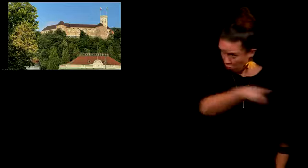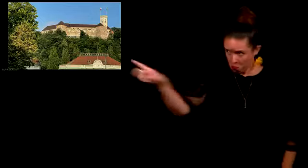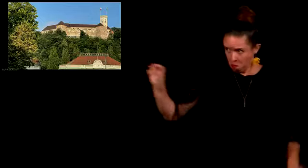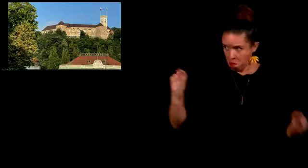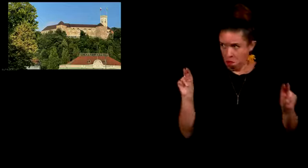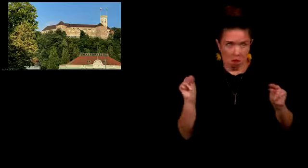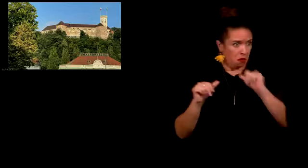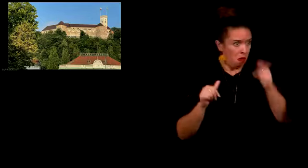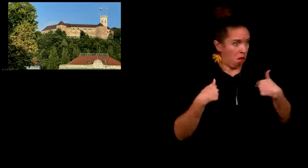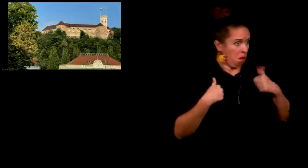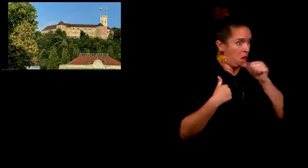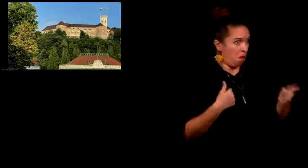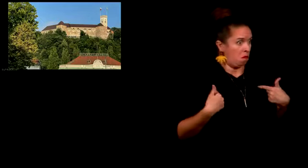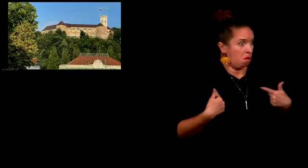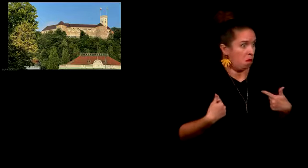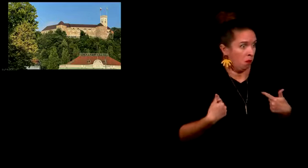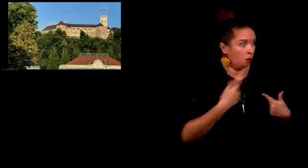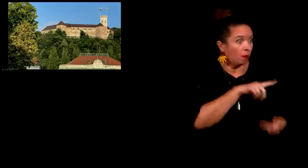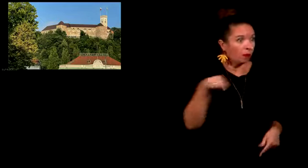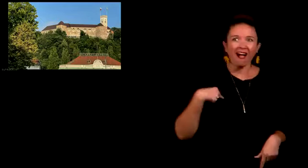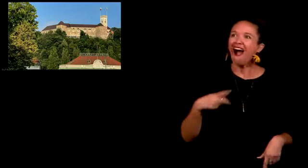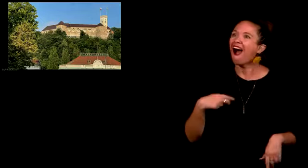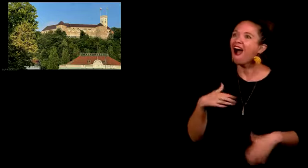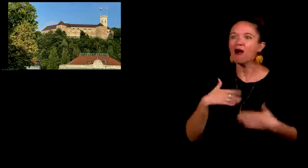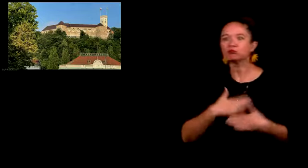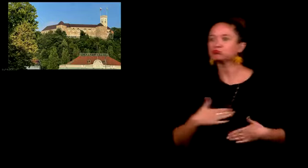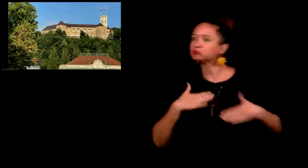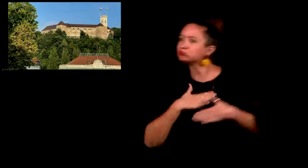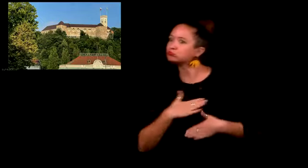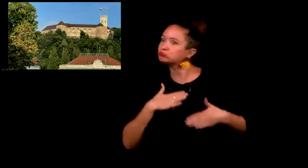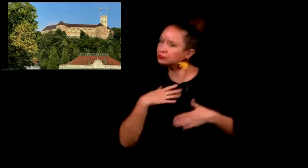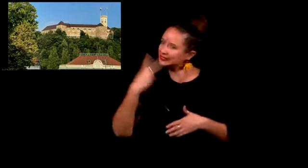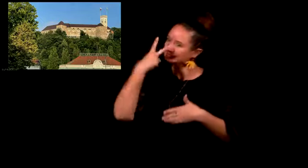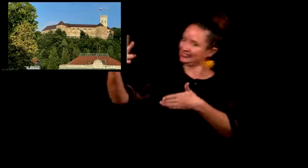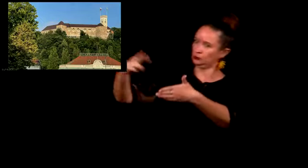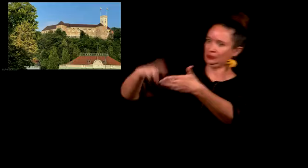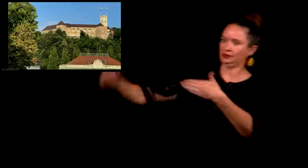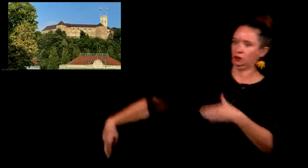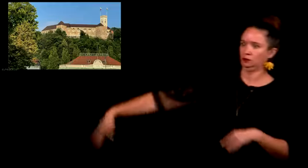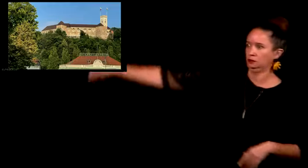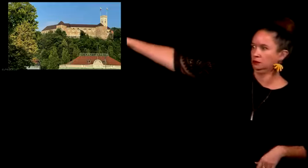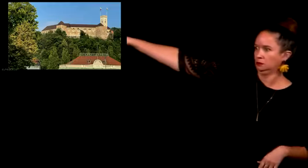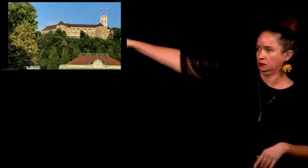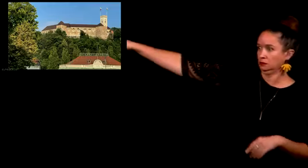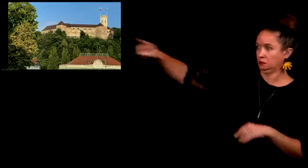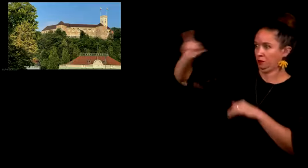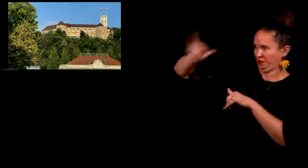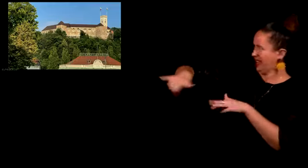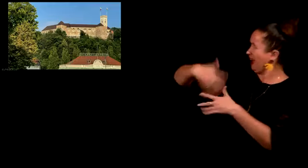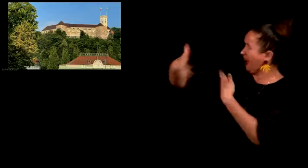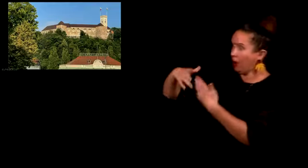buildings. Did anybody? I mean, nobody was here. I sure wasn't here. But I really do appreciate seeing the end result.